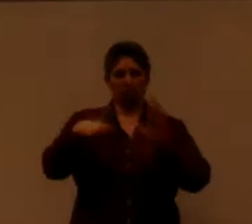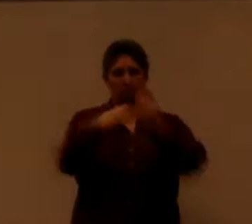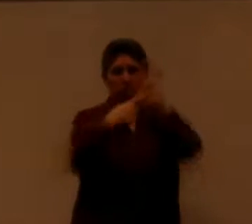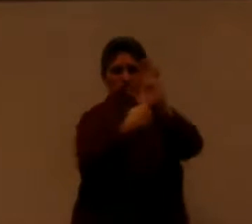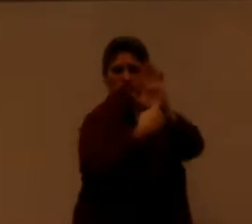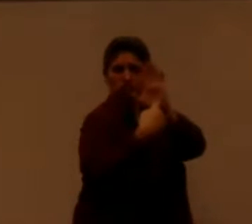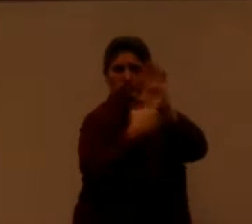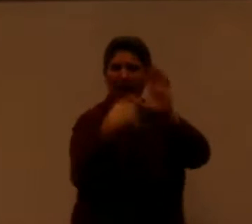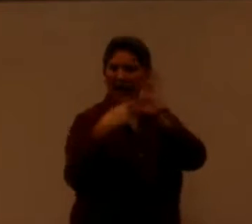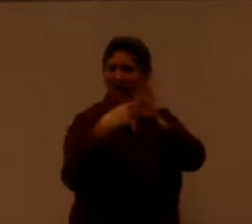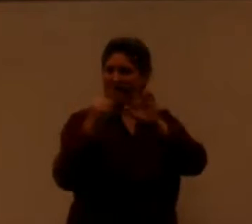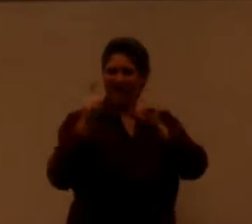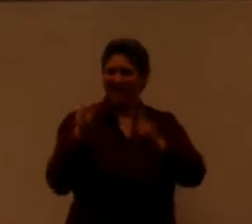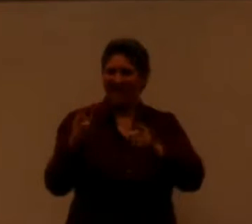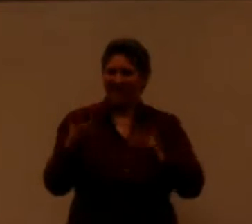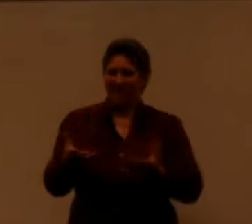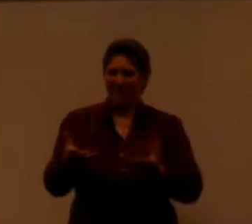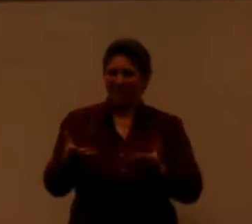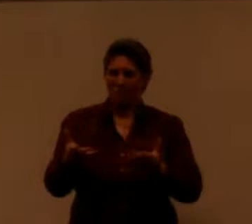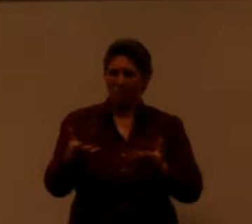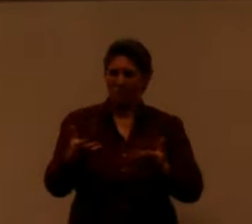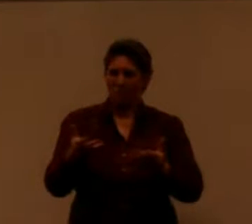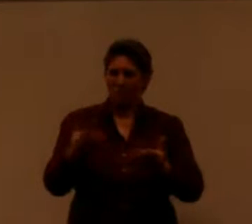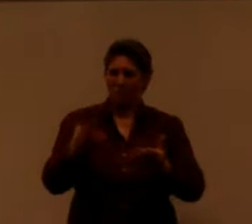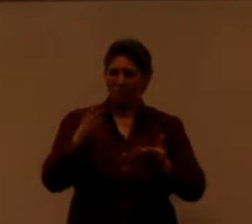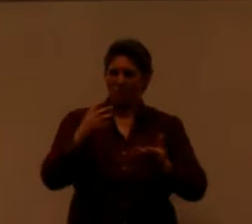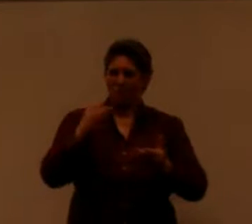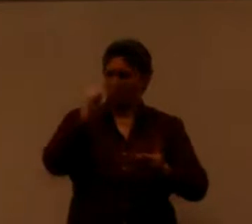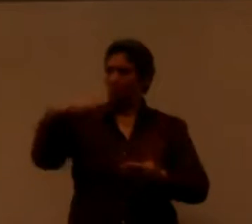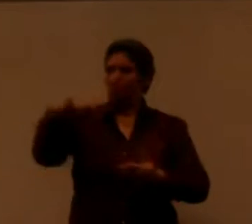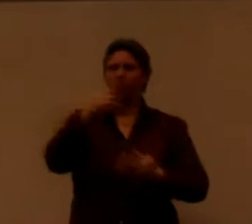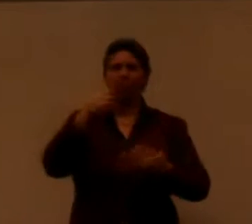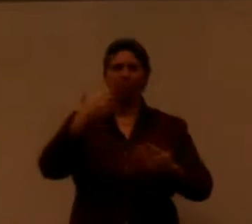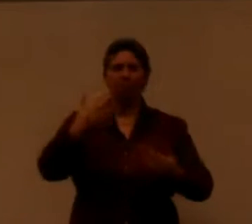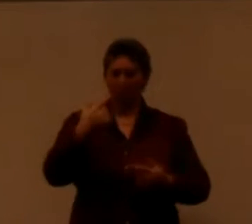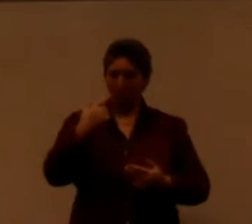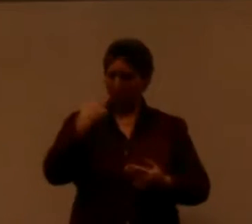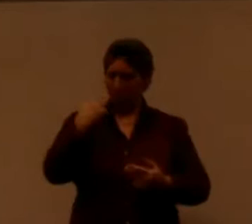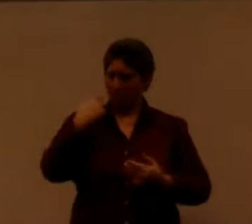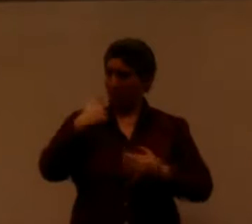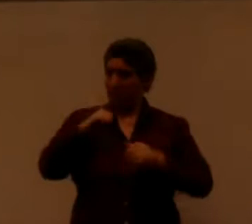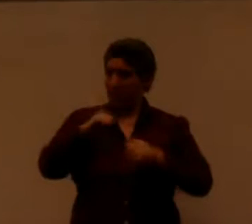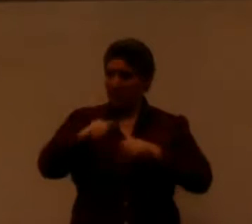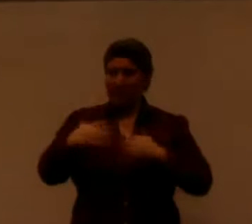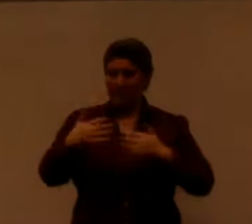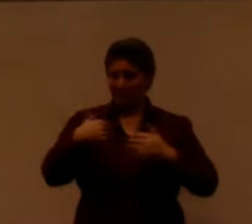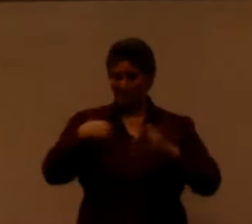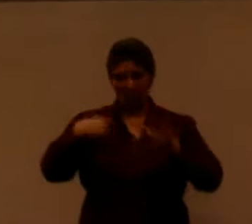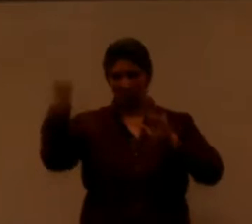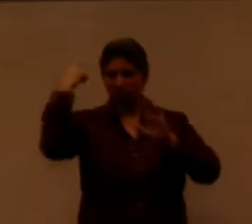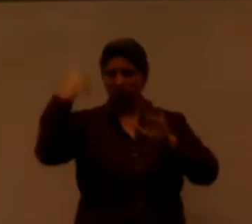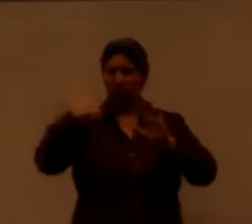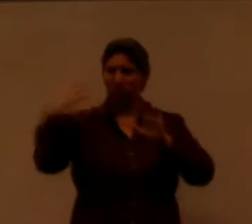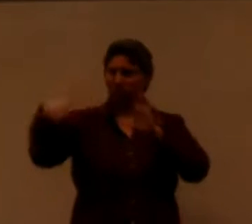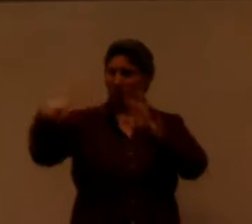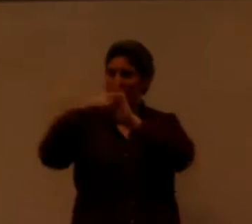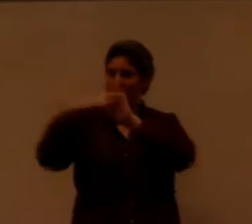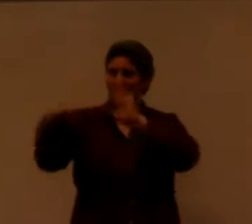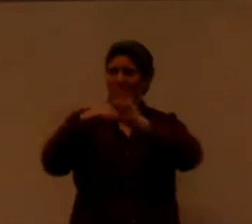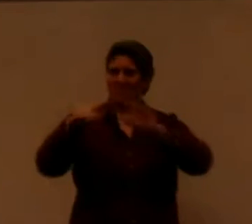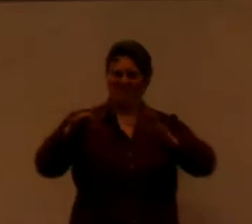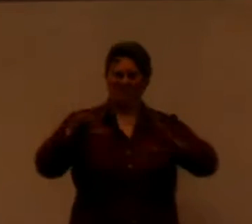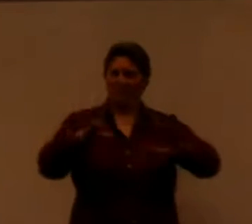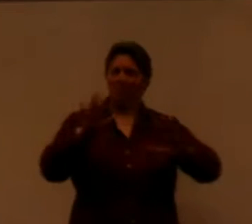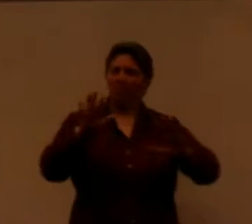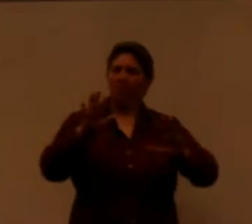can make a move then. But remember, you can't just say, well, we've got the Act and here it is, because it's not at that stage yet.